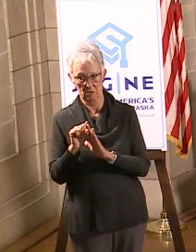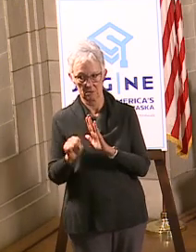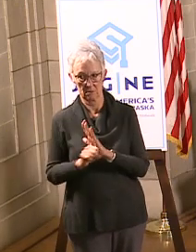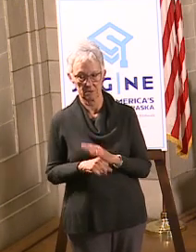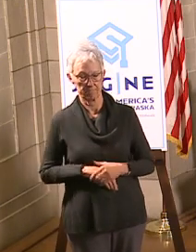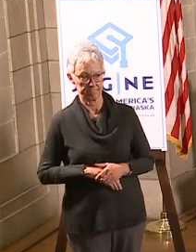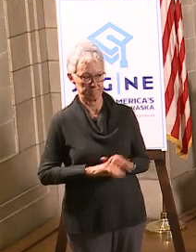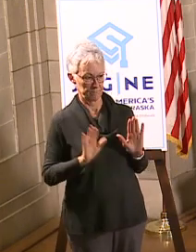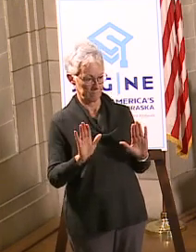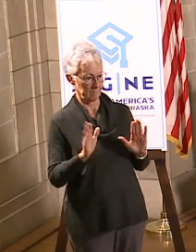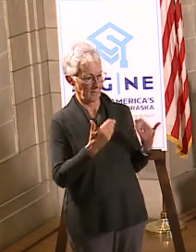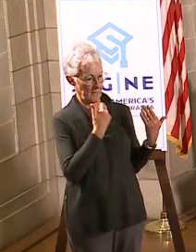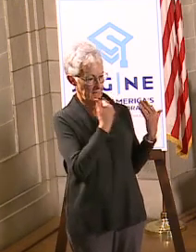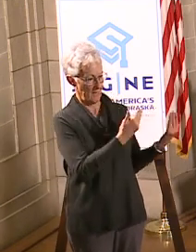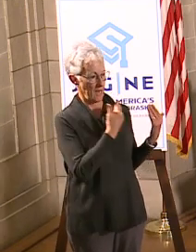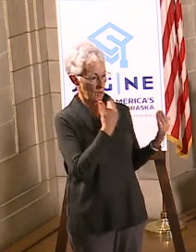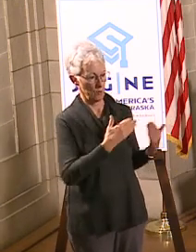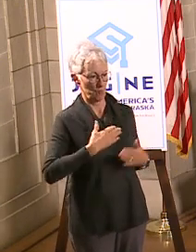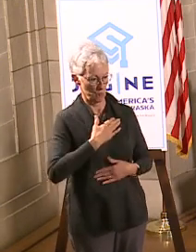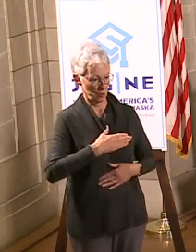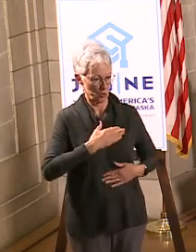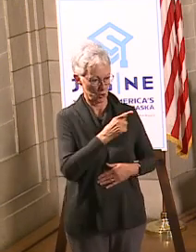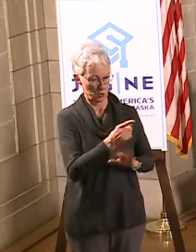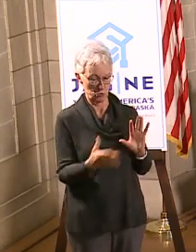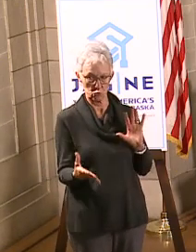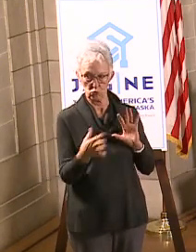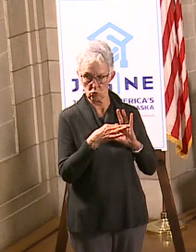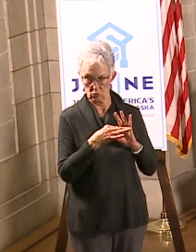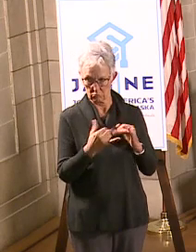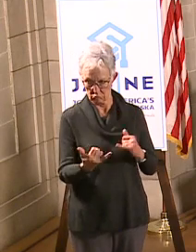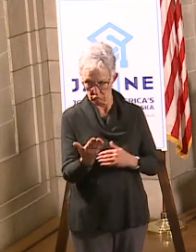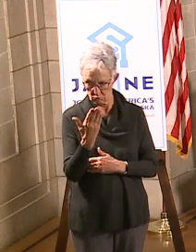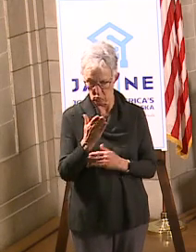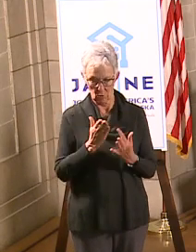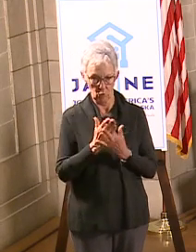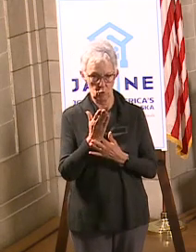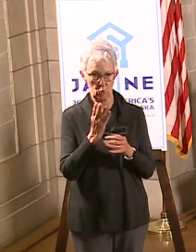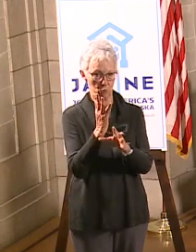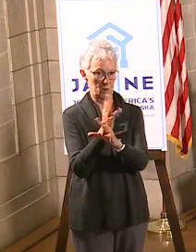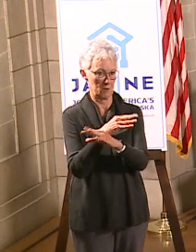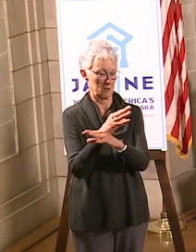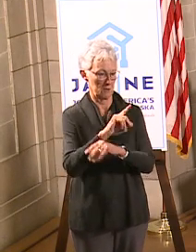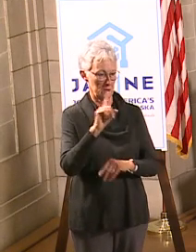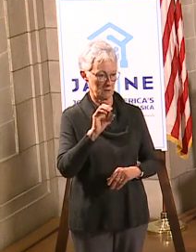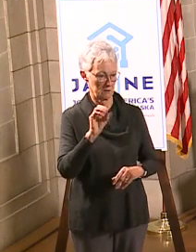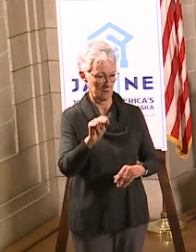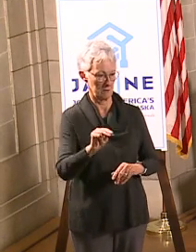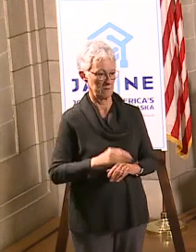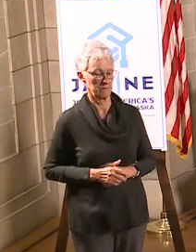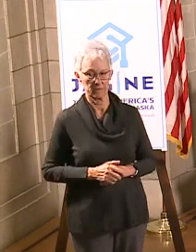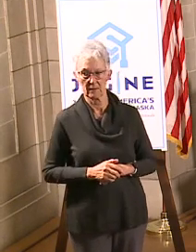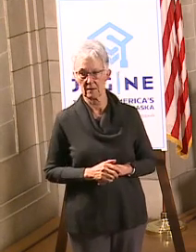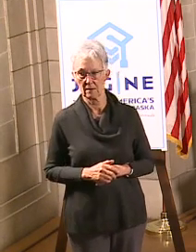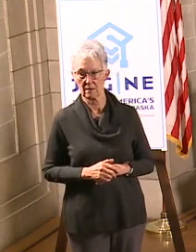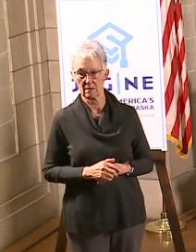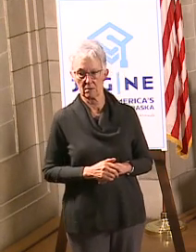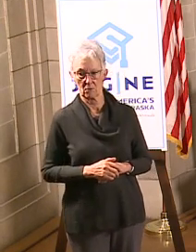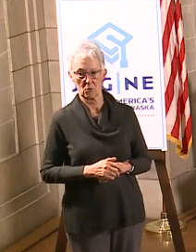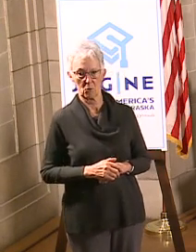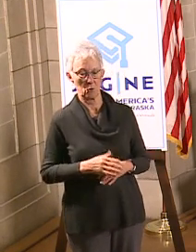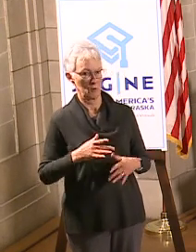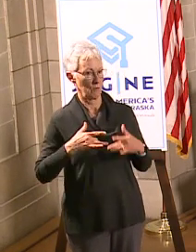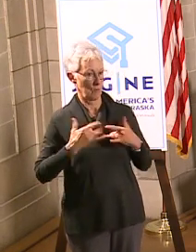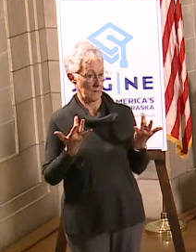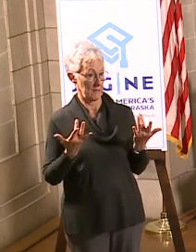Great, thank you very much, Ken. We appreciate you joining us here this morning by Zoom, and we're excited to have the full state affiliate going on here and looking